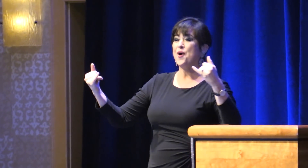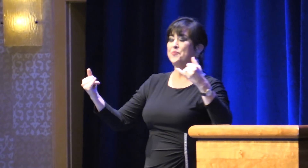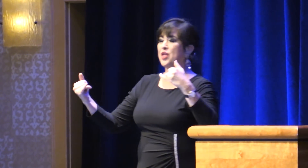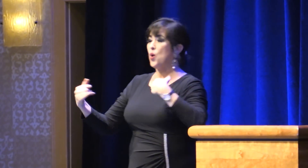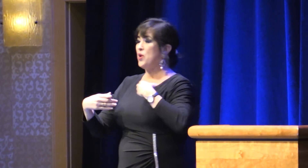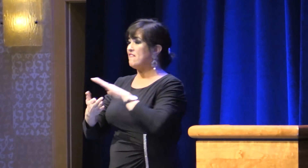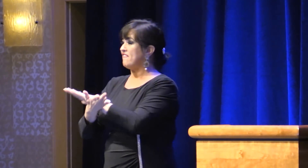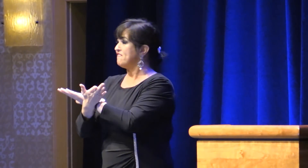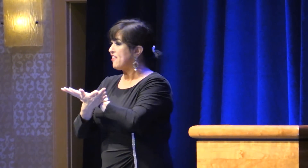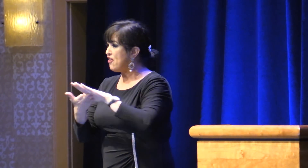rock.